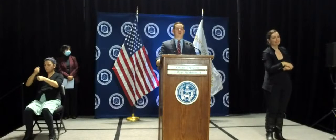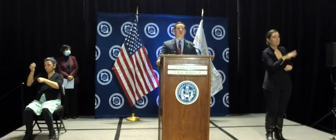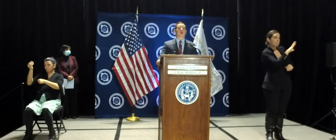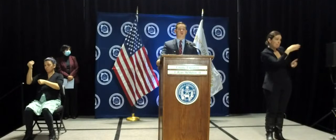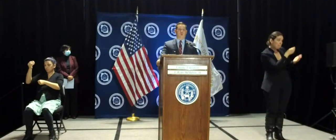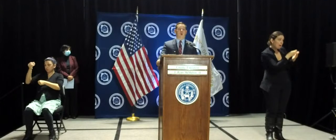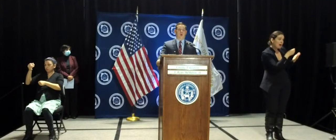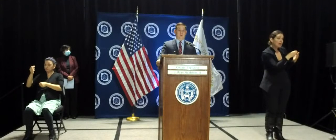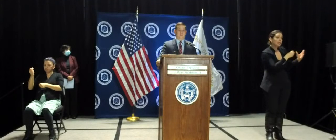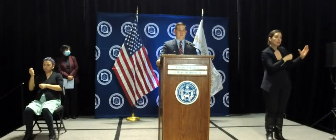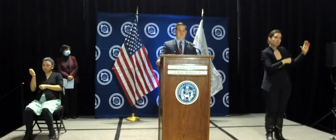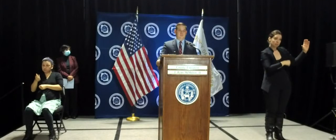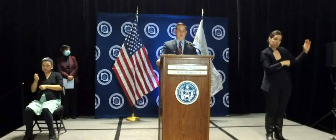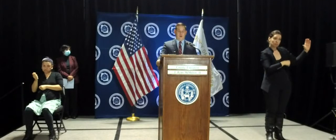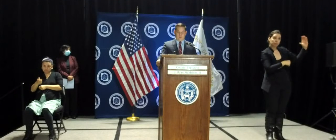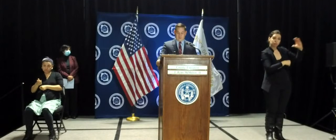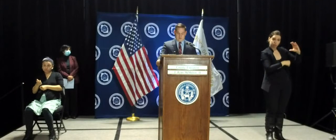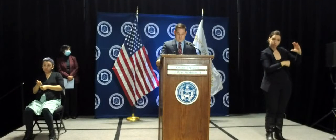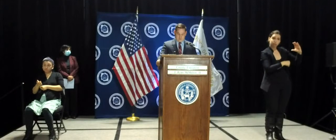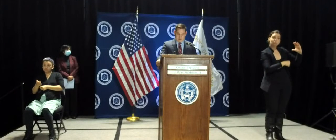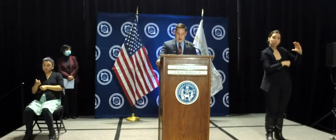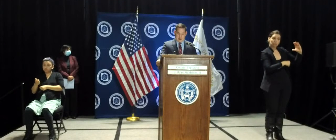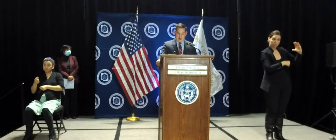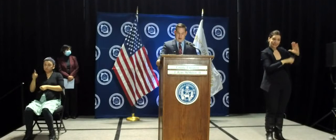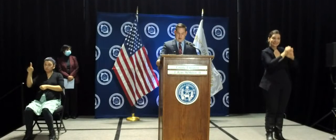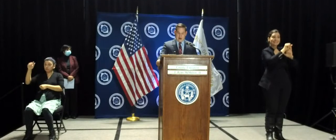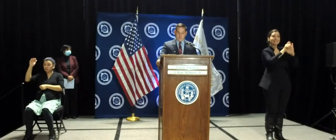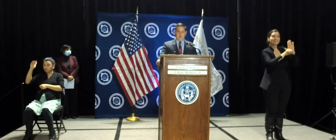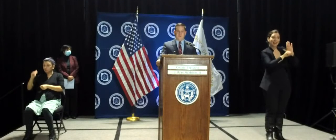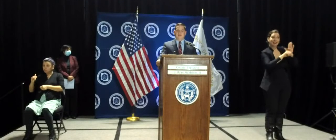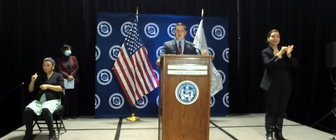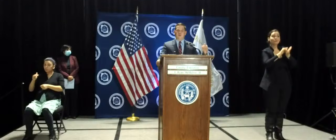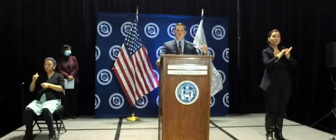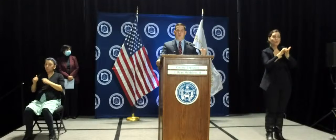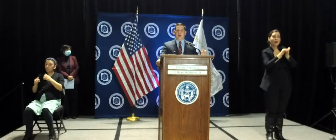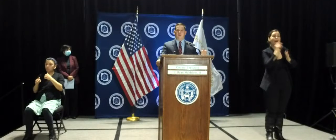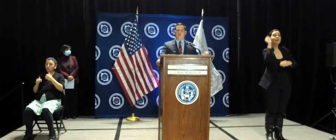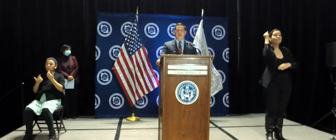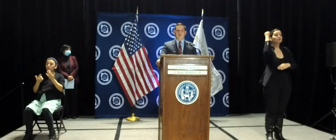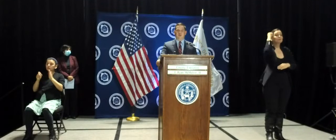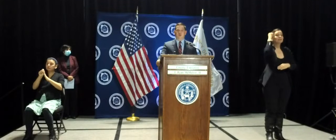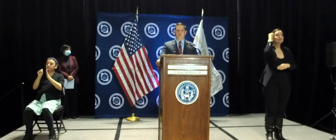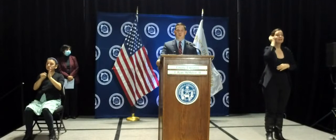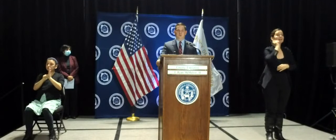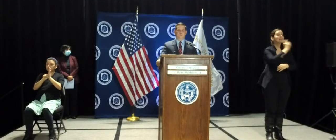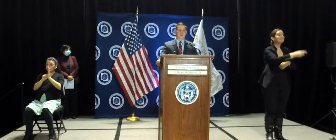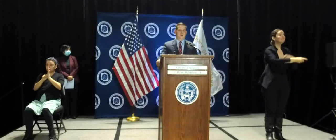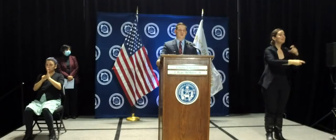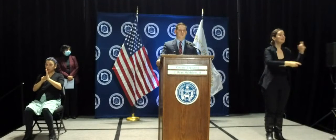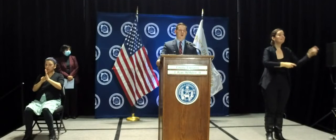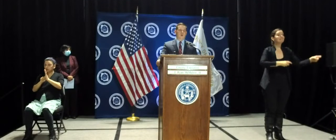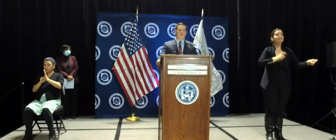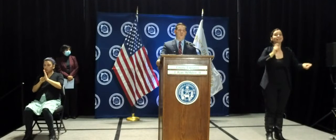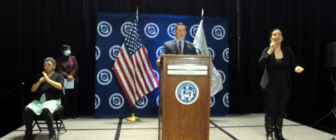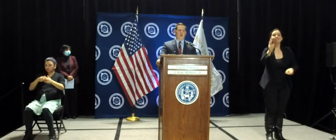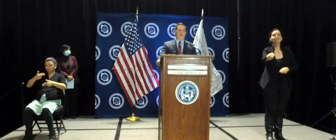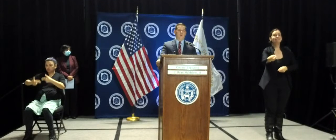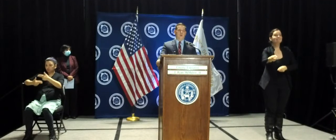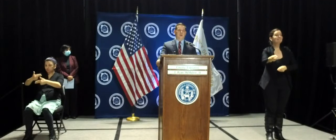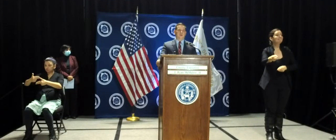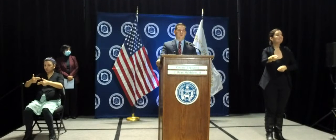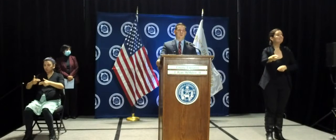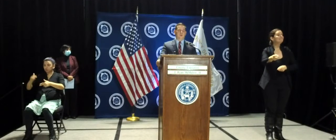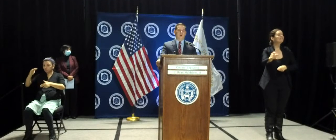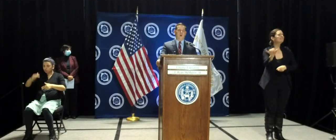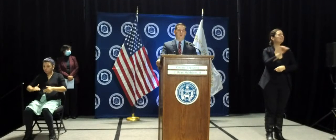government usually does the work. So I believe that's how this will play out with vaccine distribution. So part of what